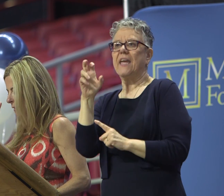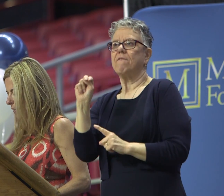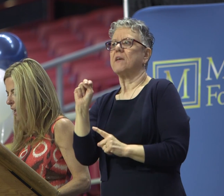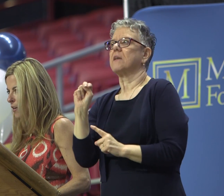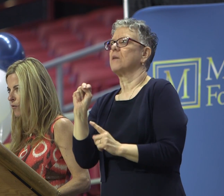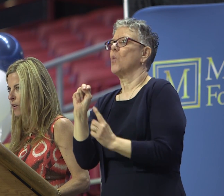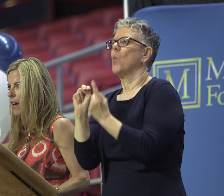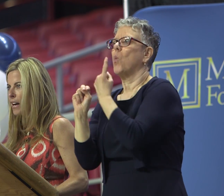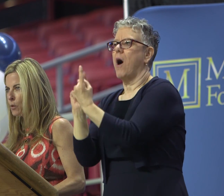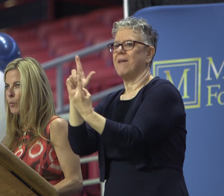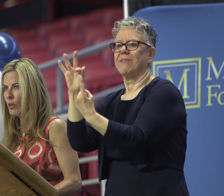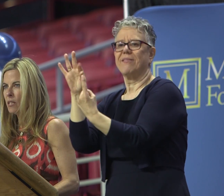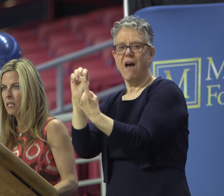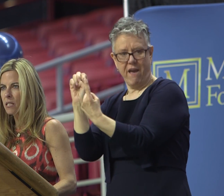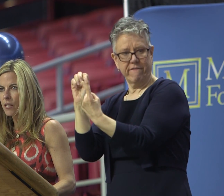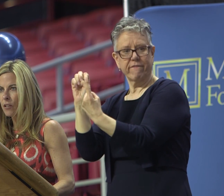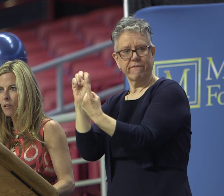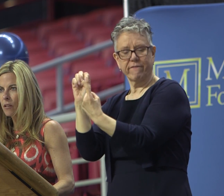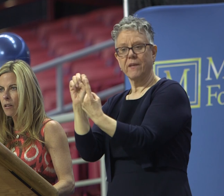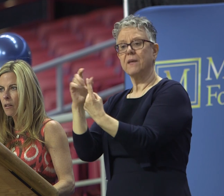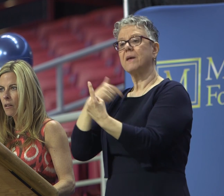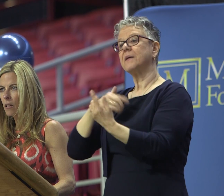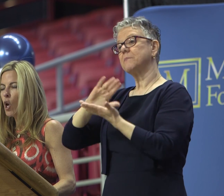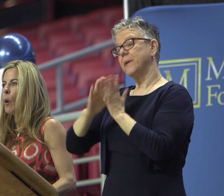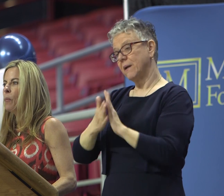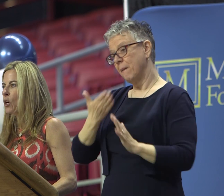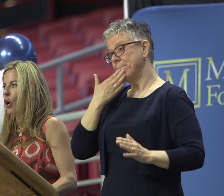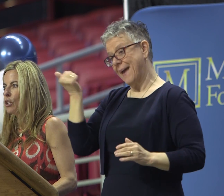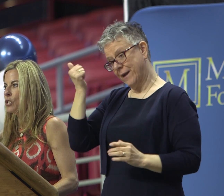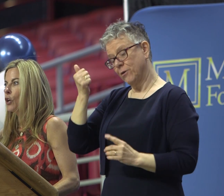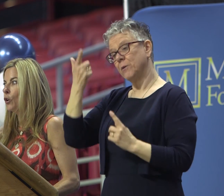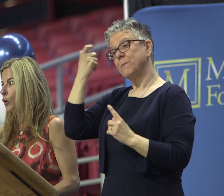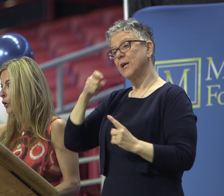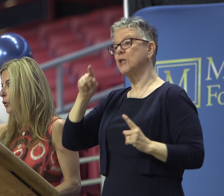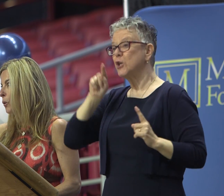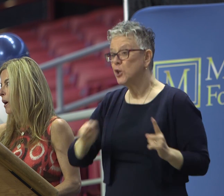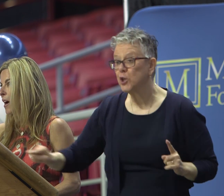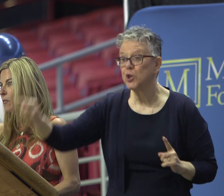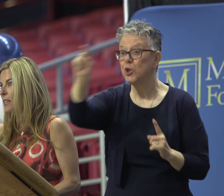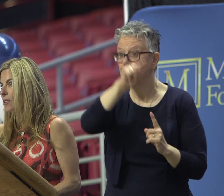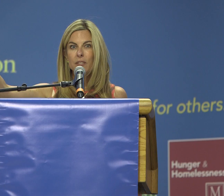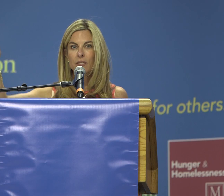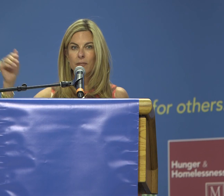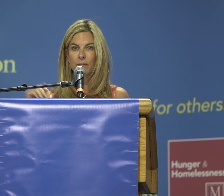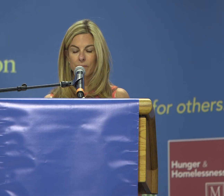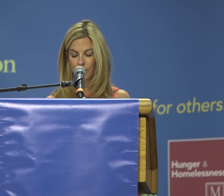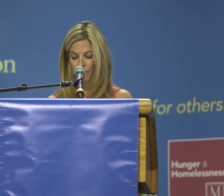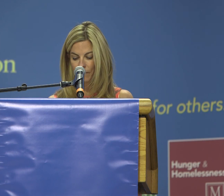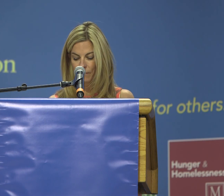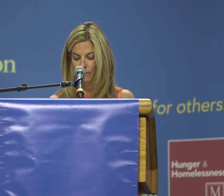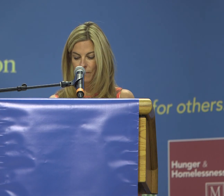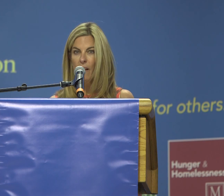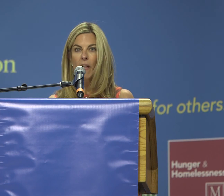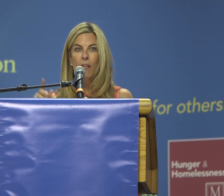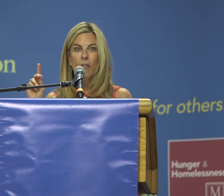one life has breathed easier because you have lived,